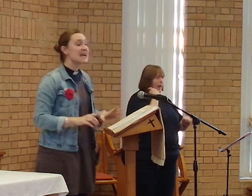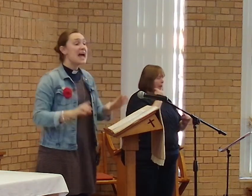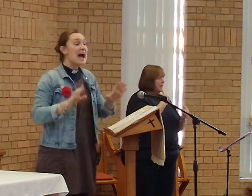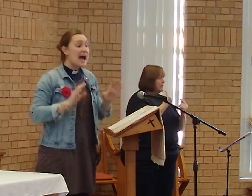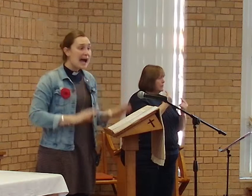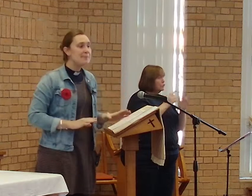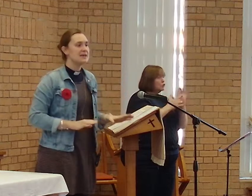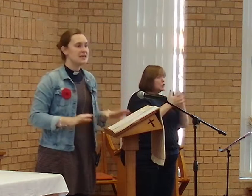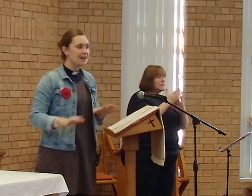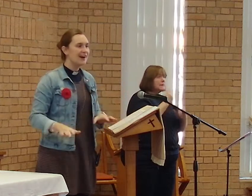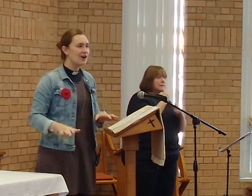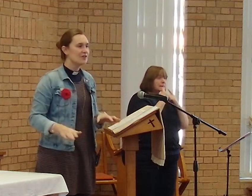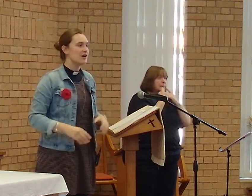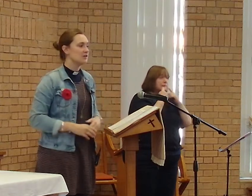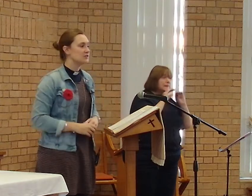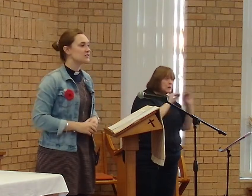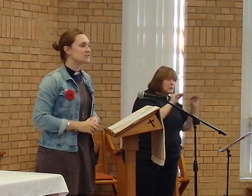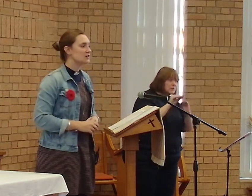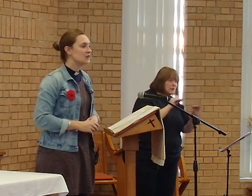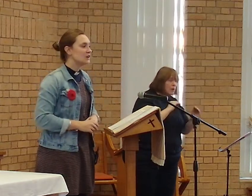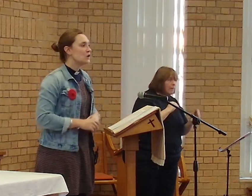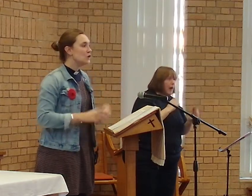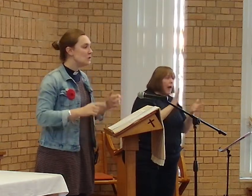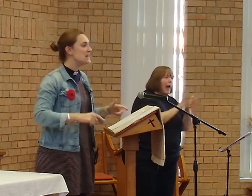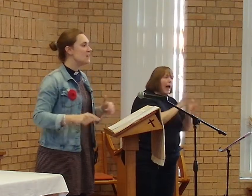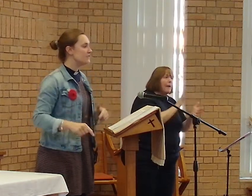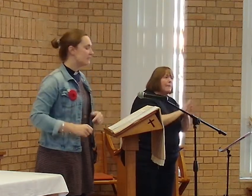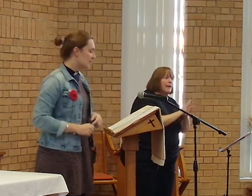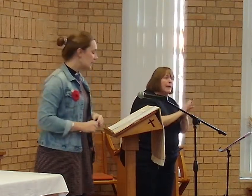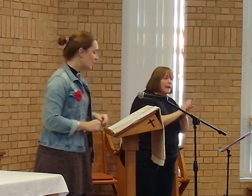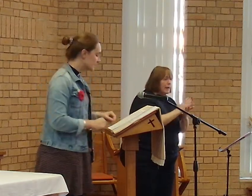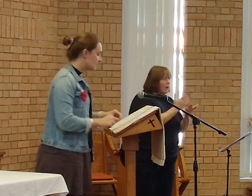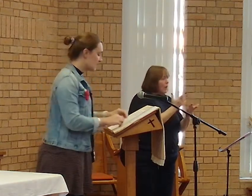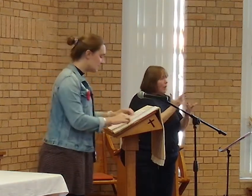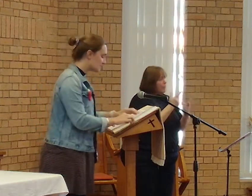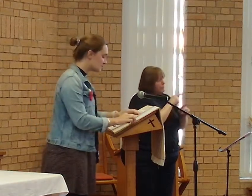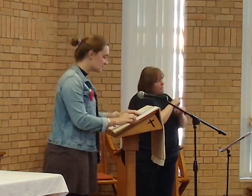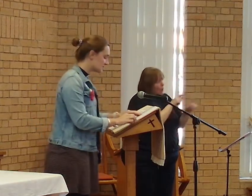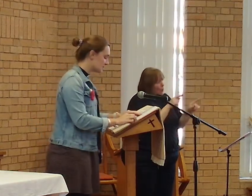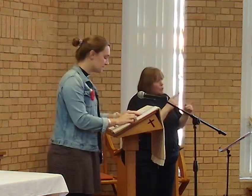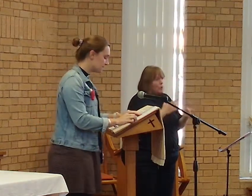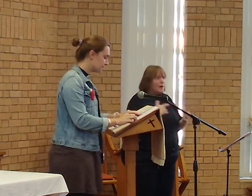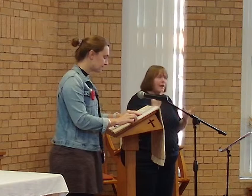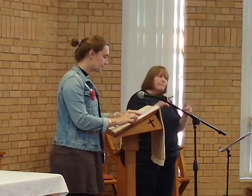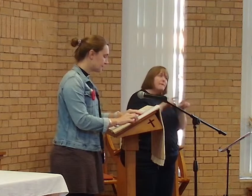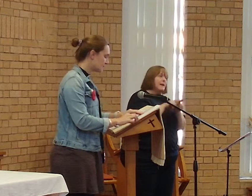Jesus says, happy are those who live like this.